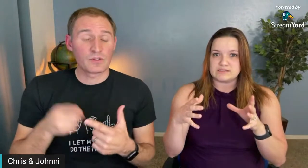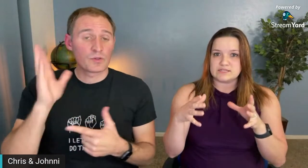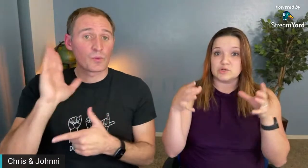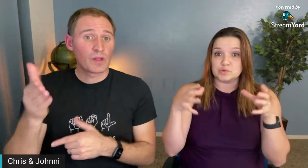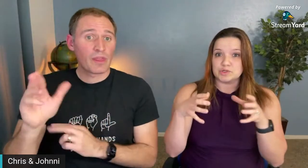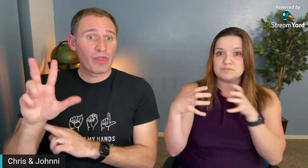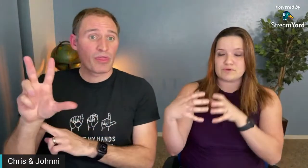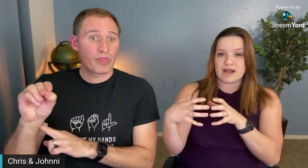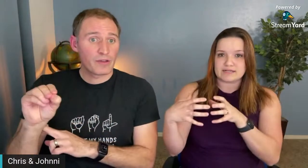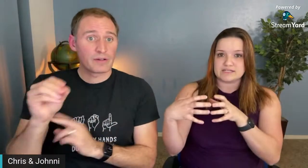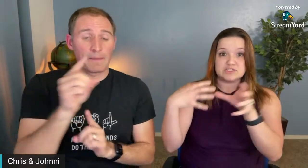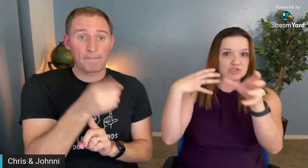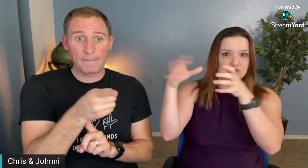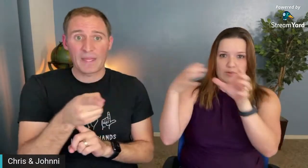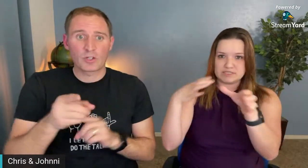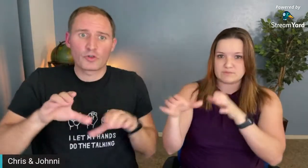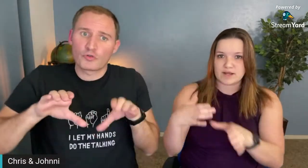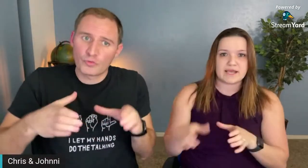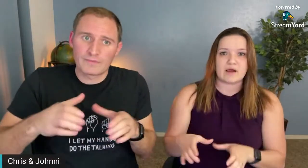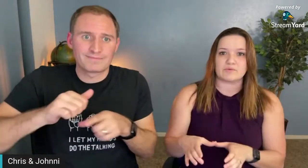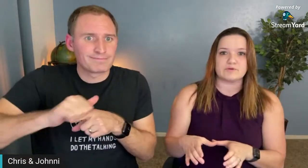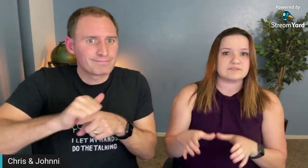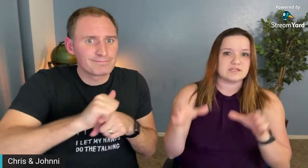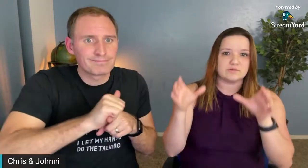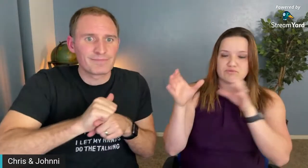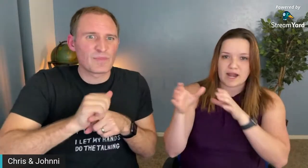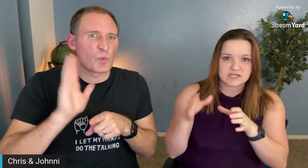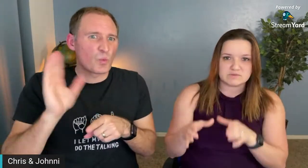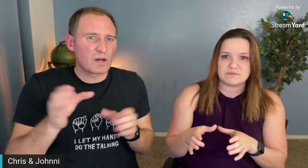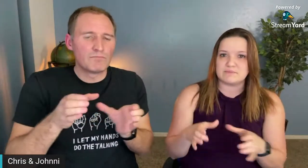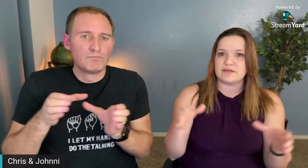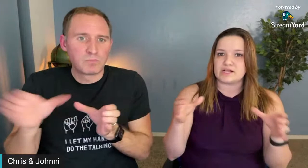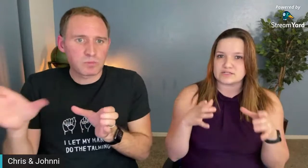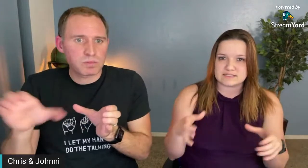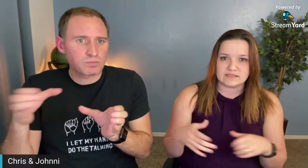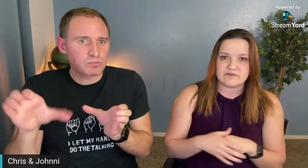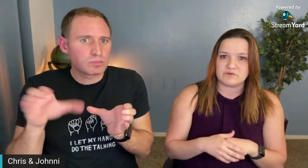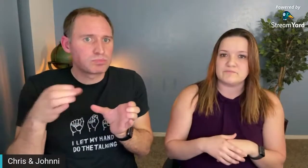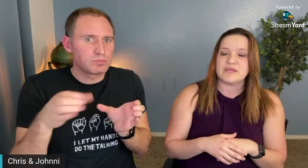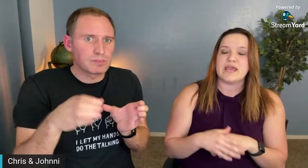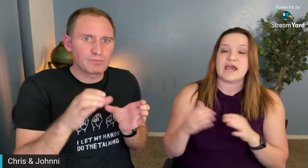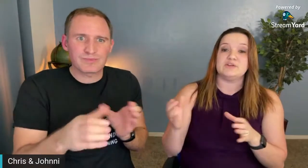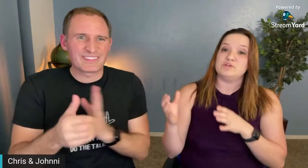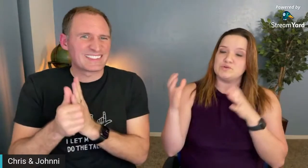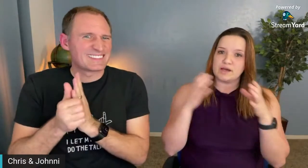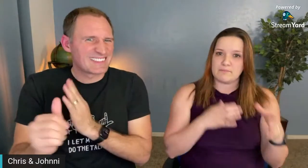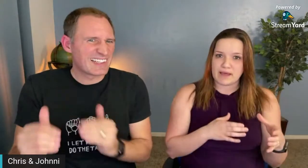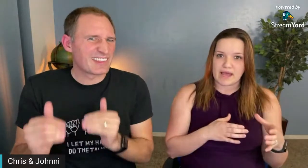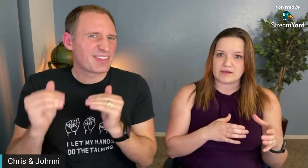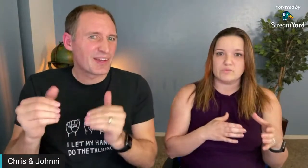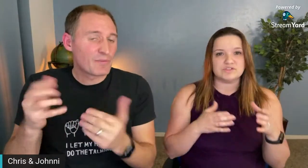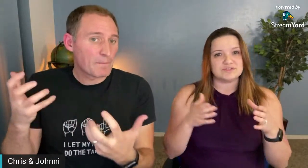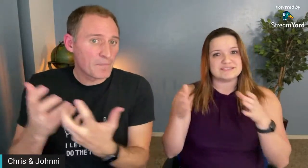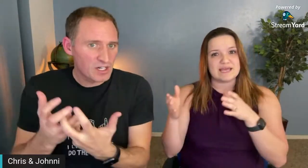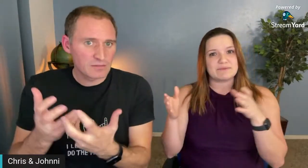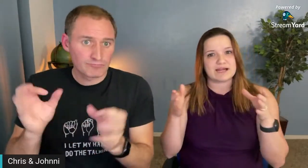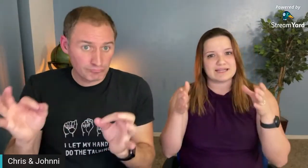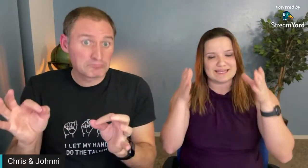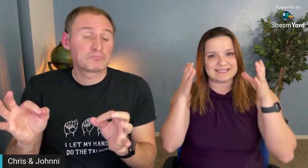30-minute group practice. You'll go into breakout rooms and you'll practice with people at your skill level. And then when you come back, we'll do the same kind of thing